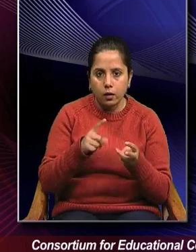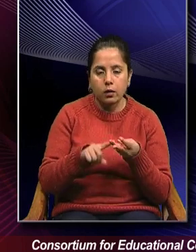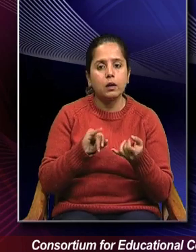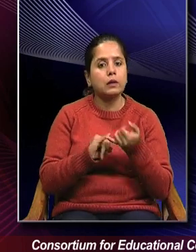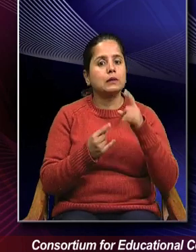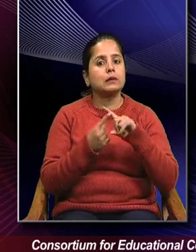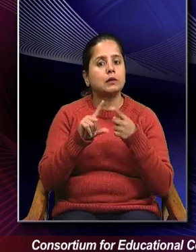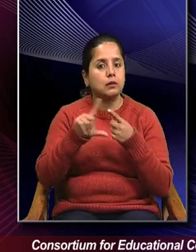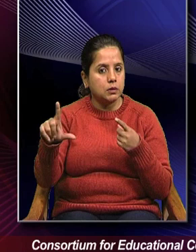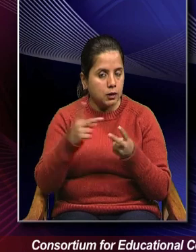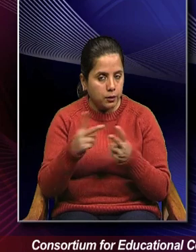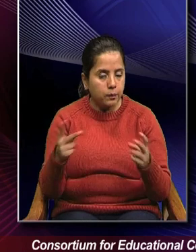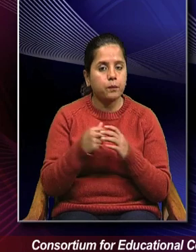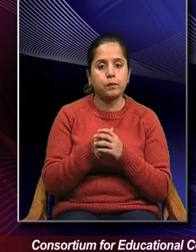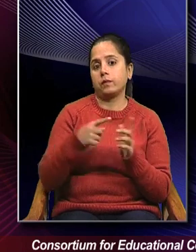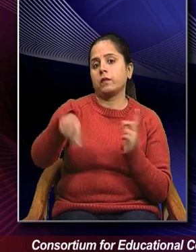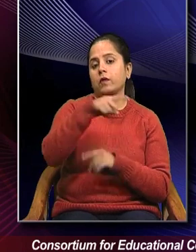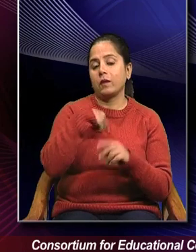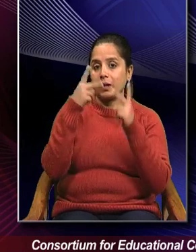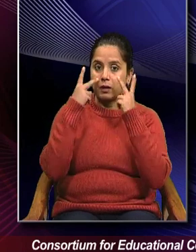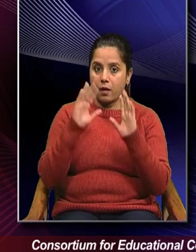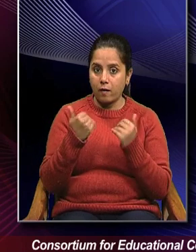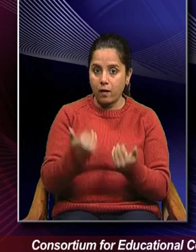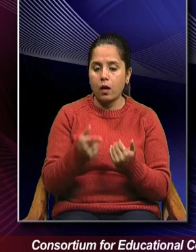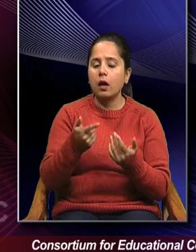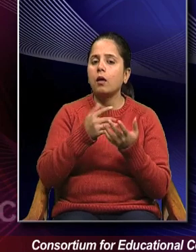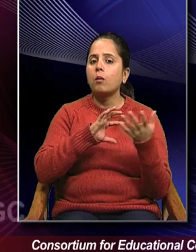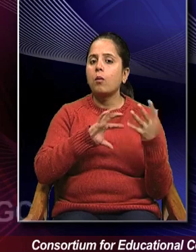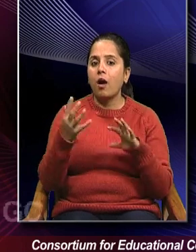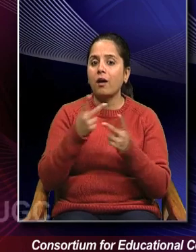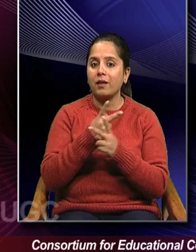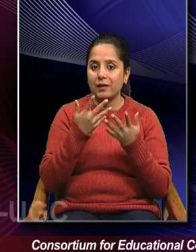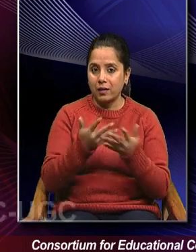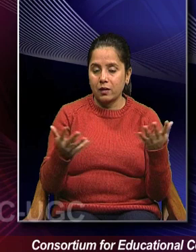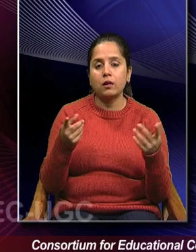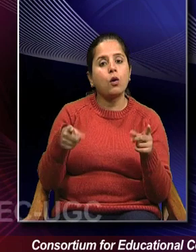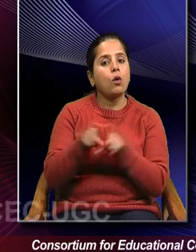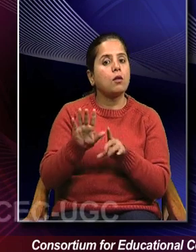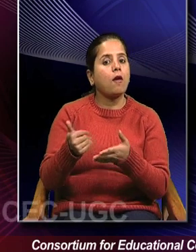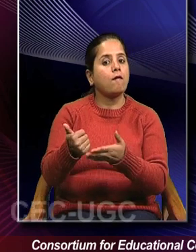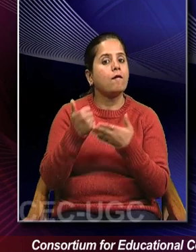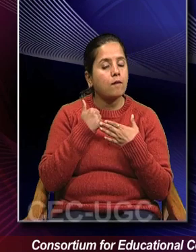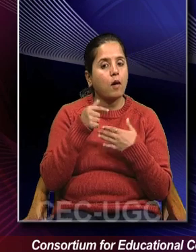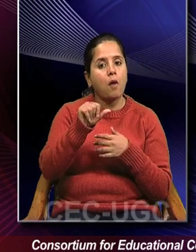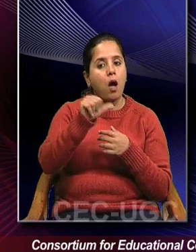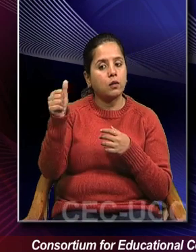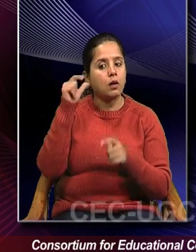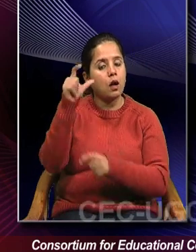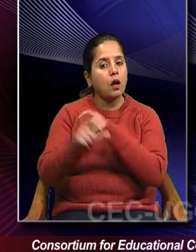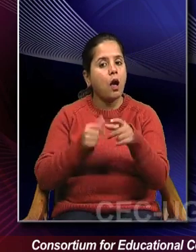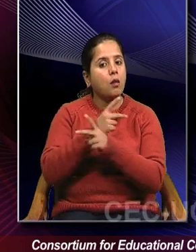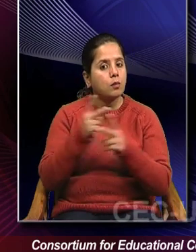And when we see that this kind of a production, it also helped the other